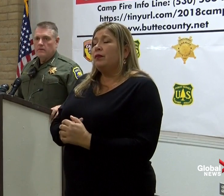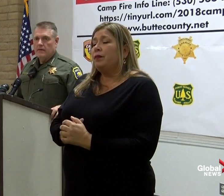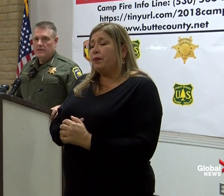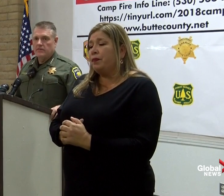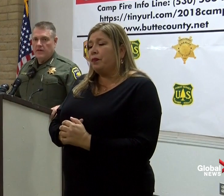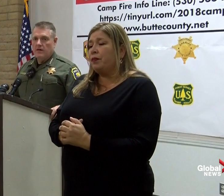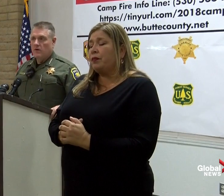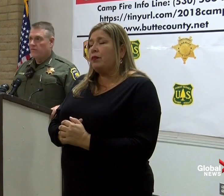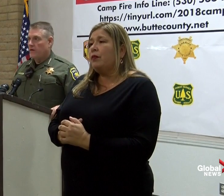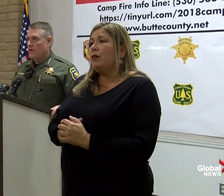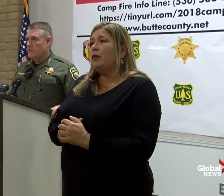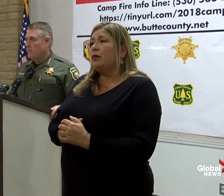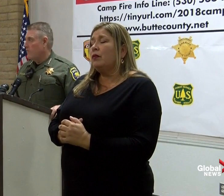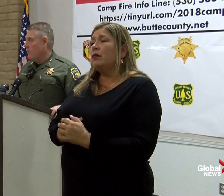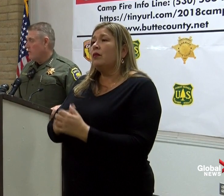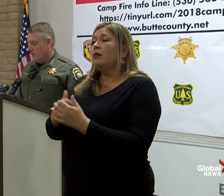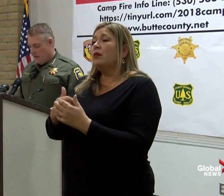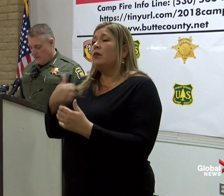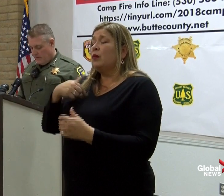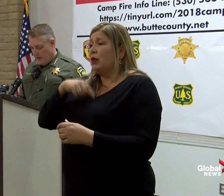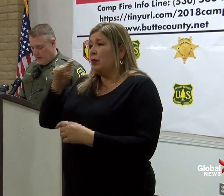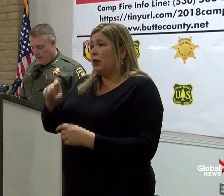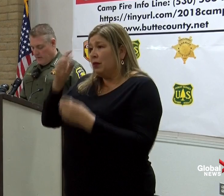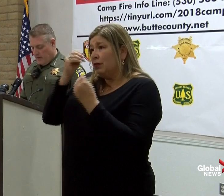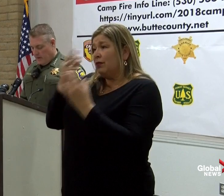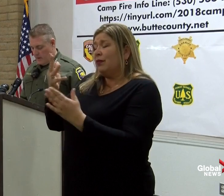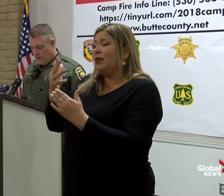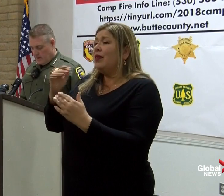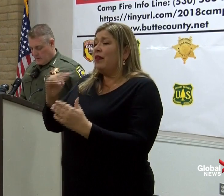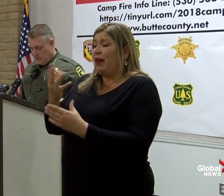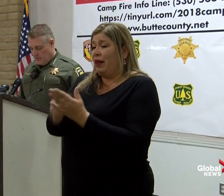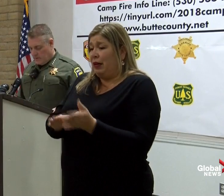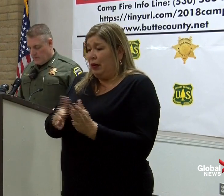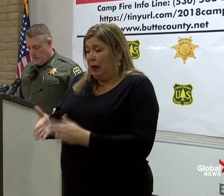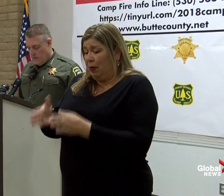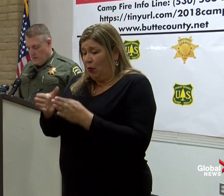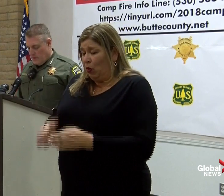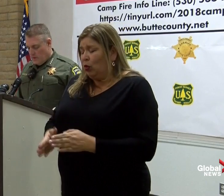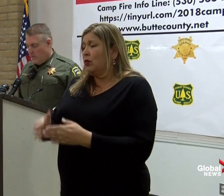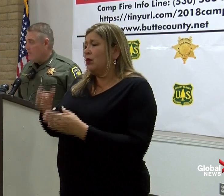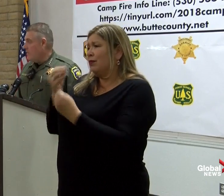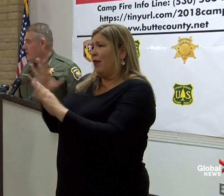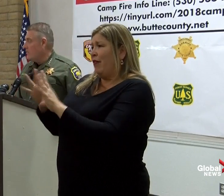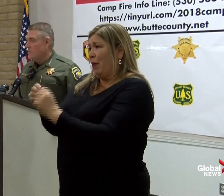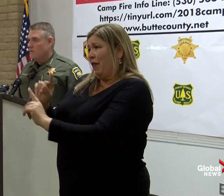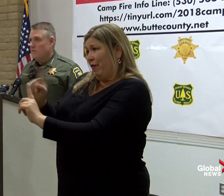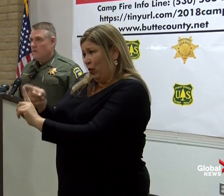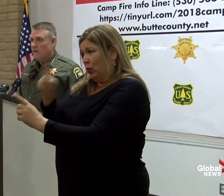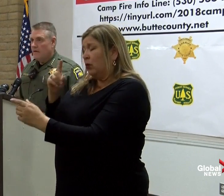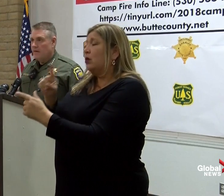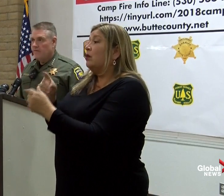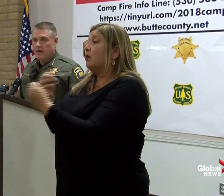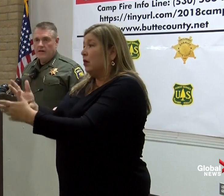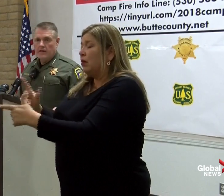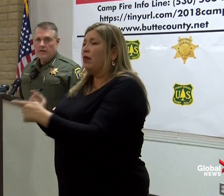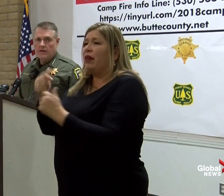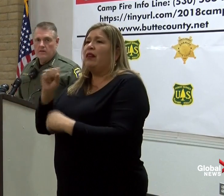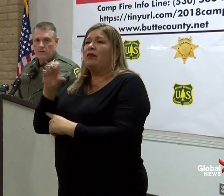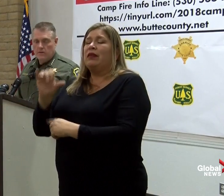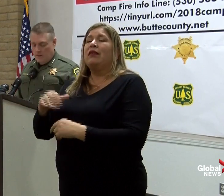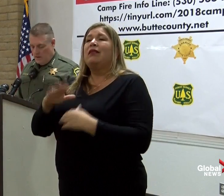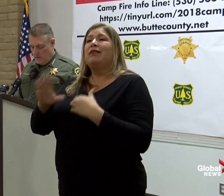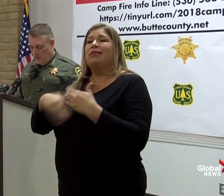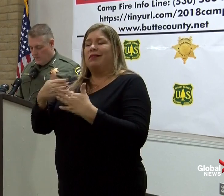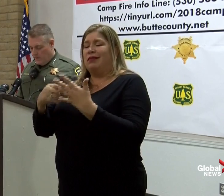next of kin notification before identifying the 6th person. We have been able to identify